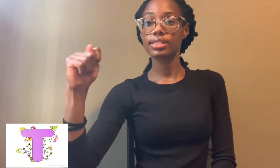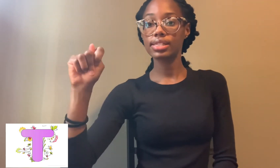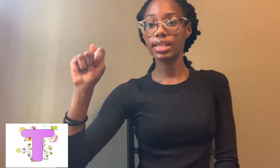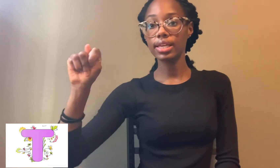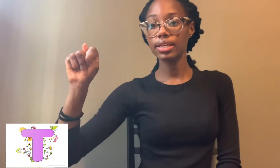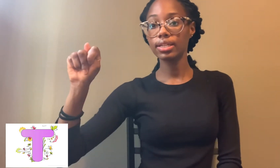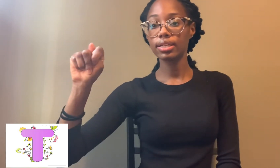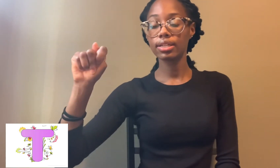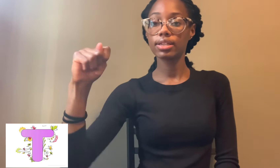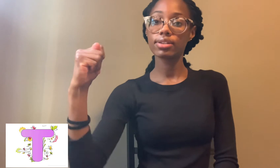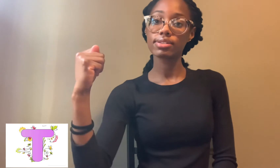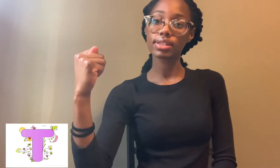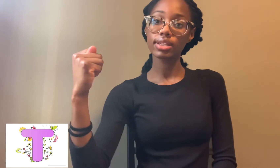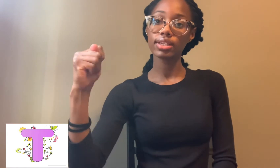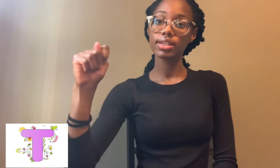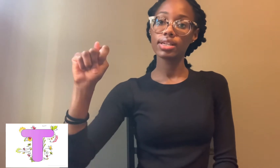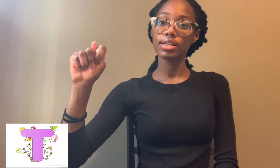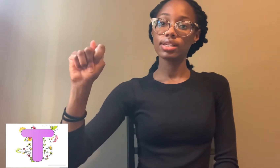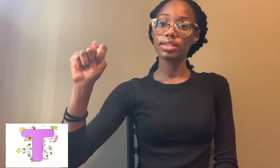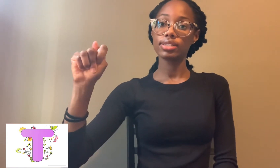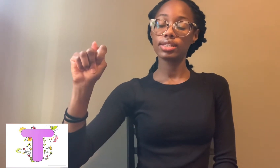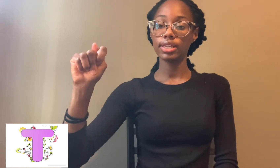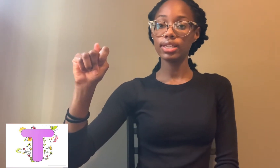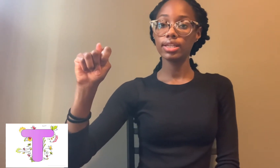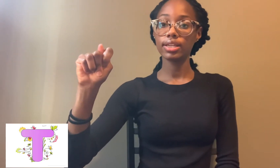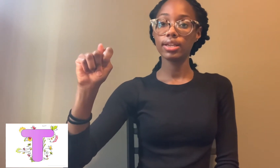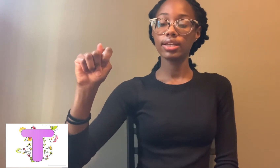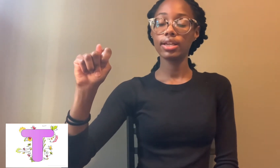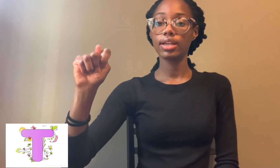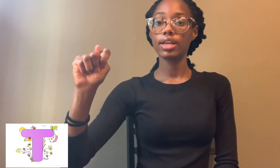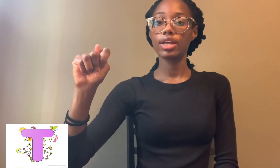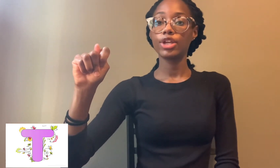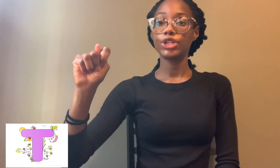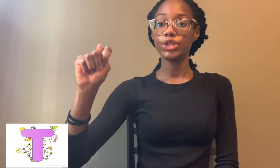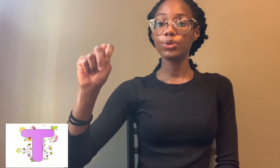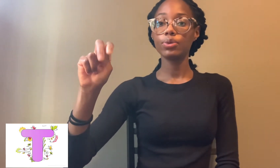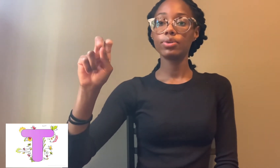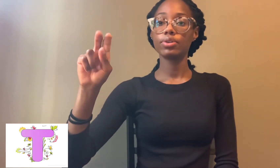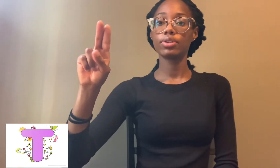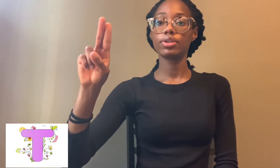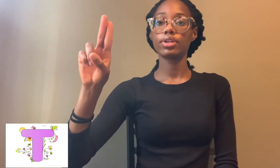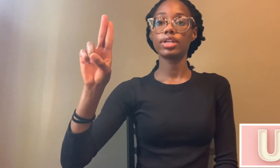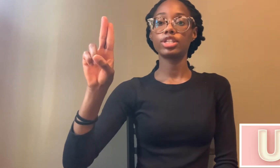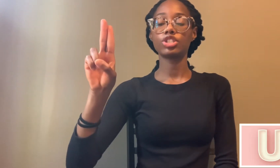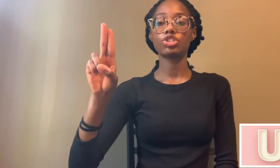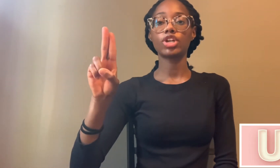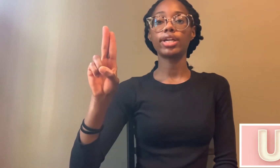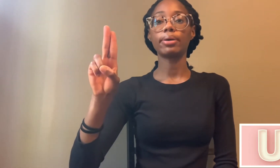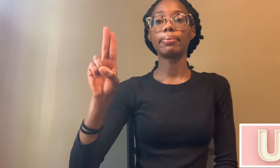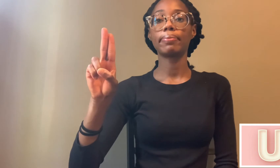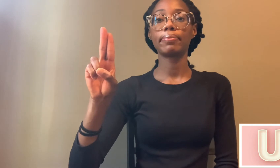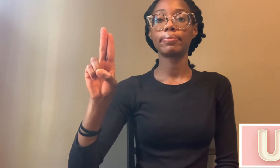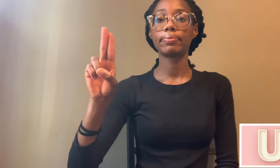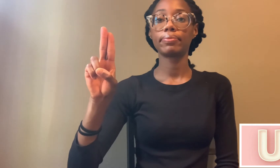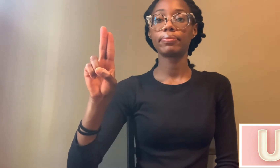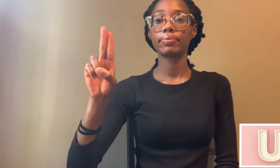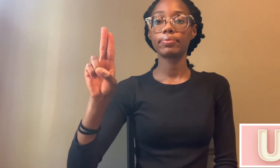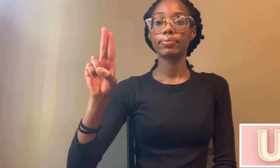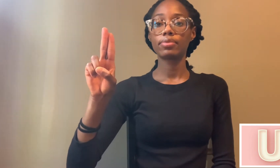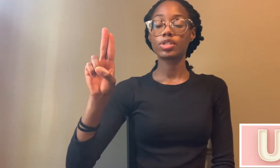T. C. T. U is just straight up. So